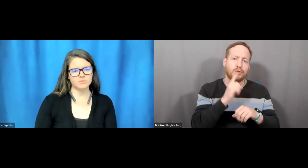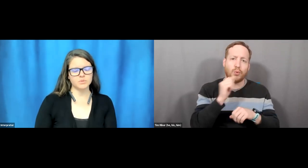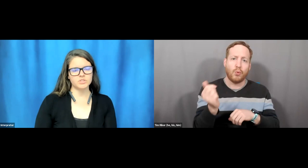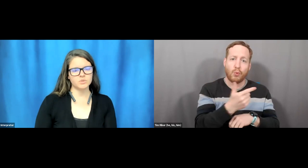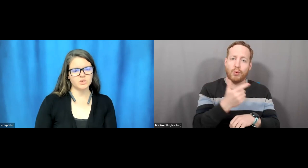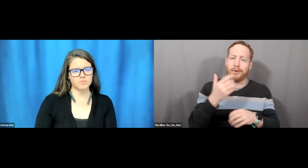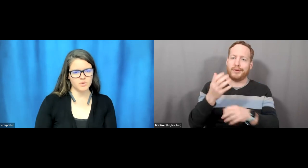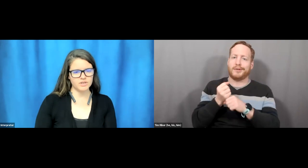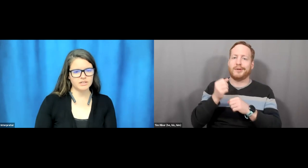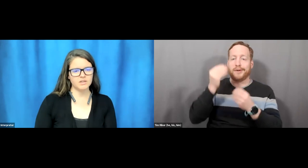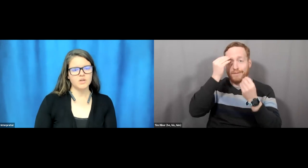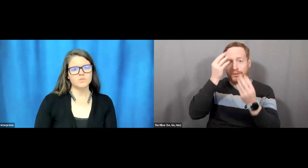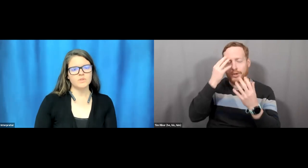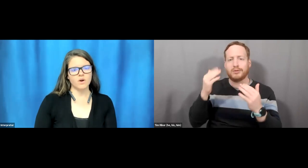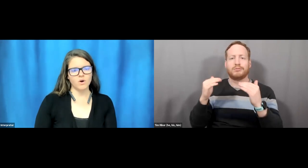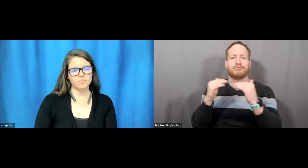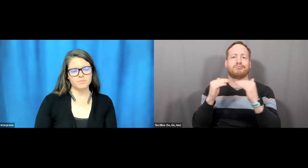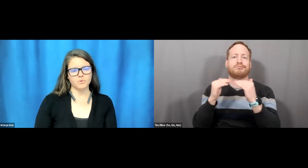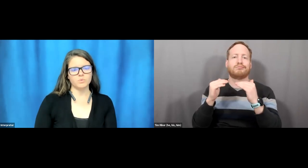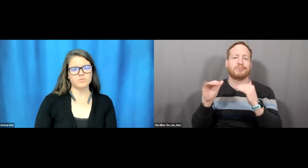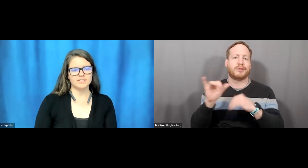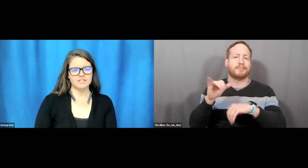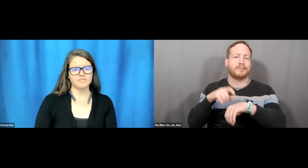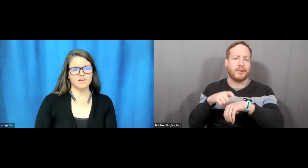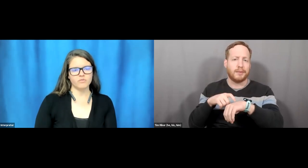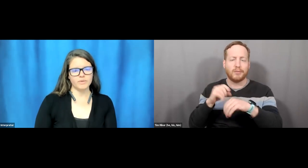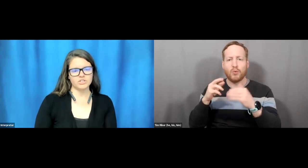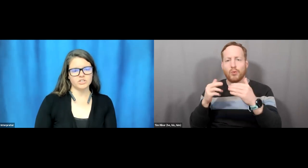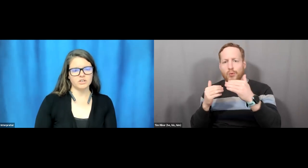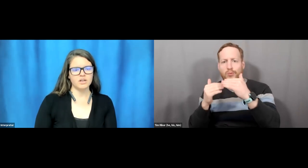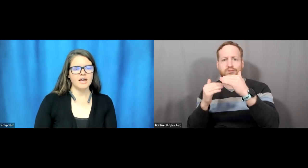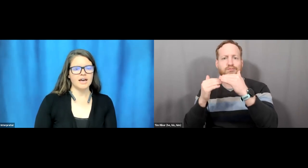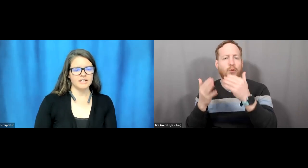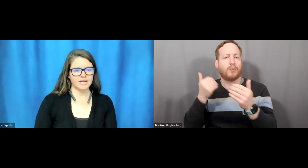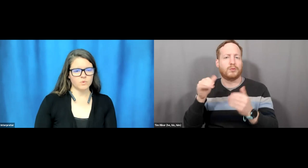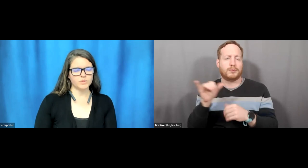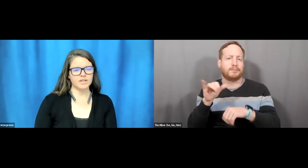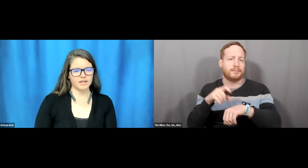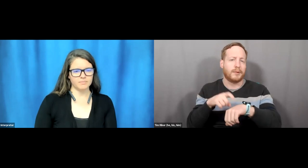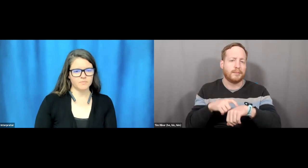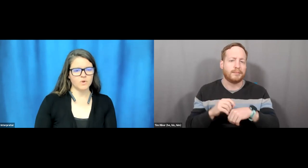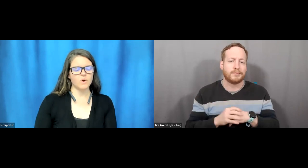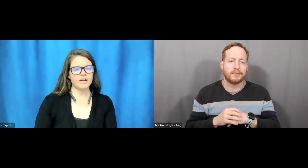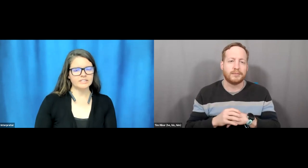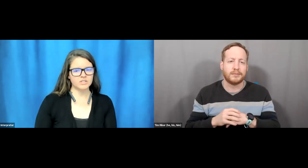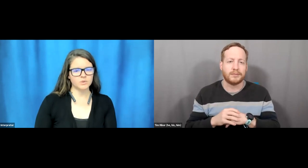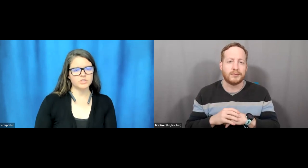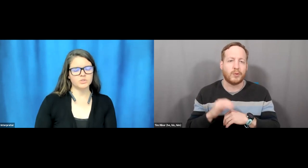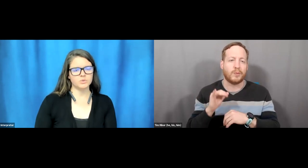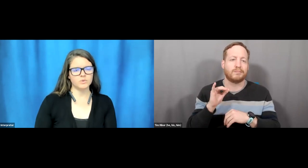accessible to the community so that all people will receive the information at an equitable time, as close to the